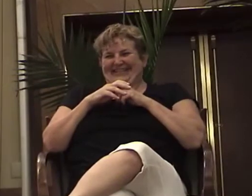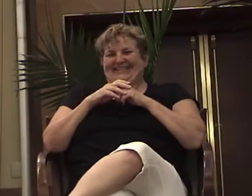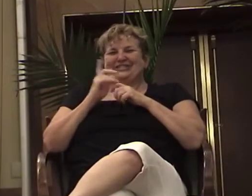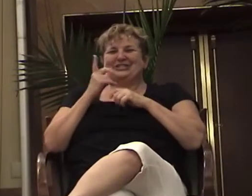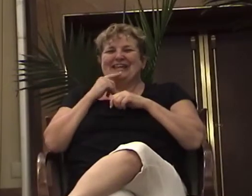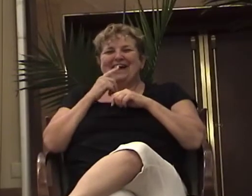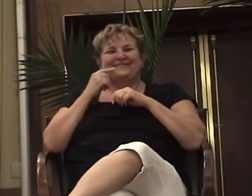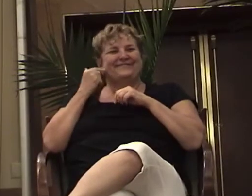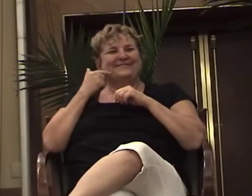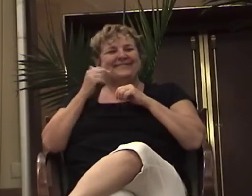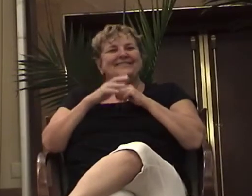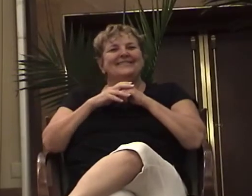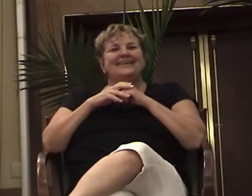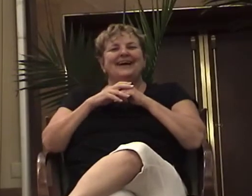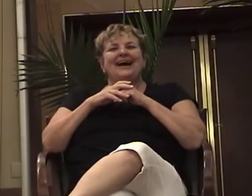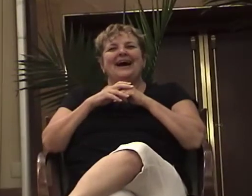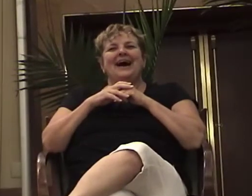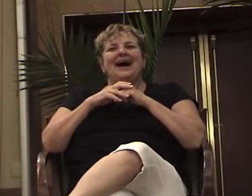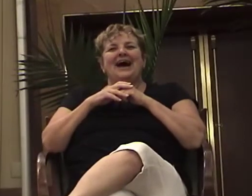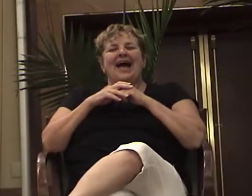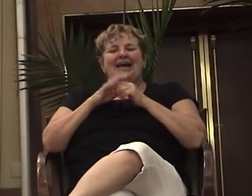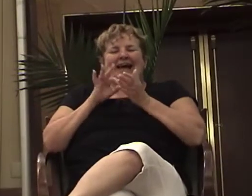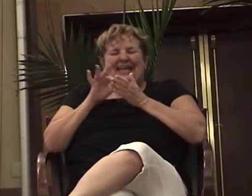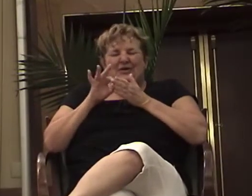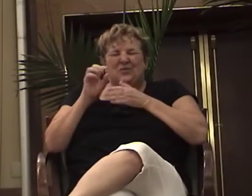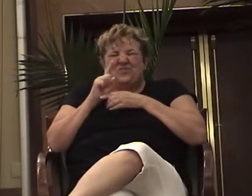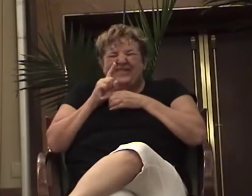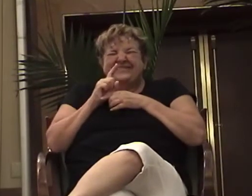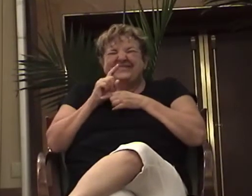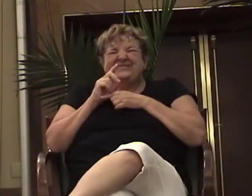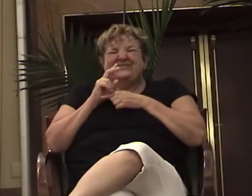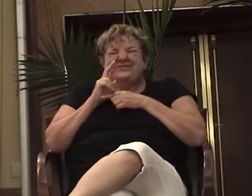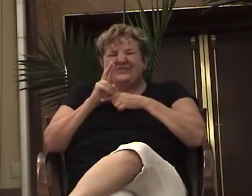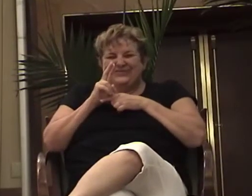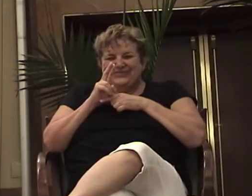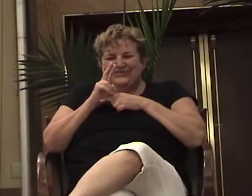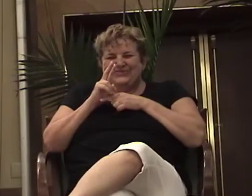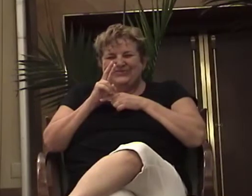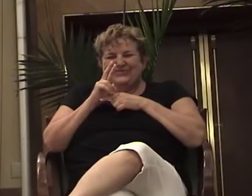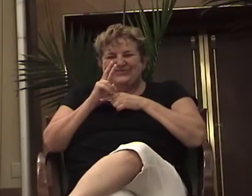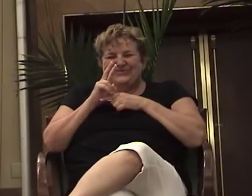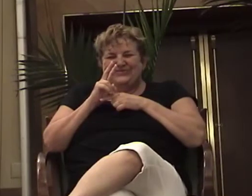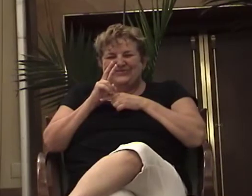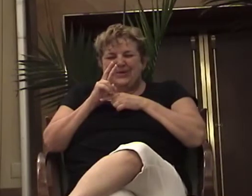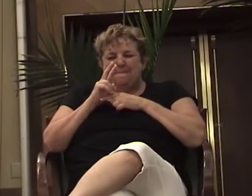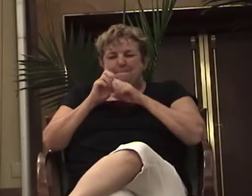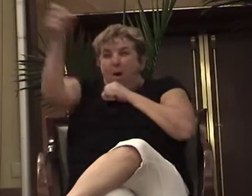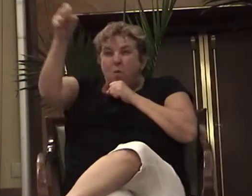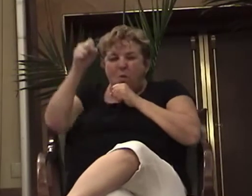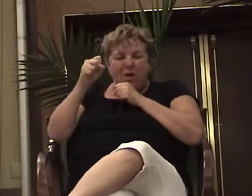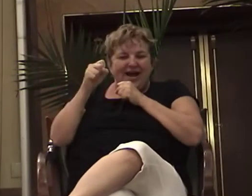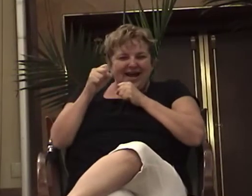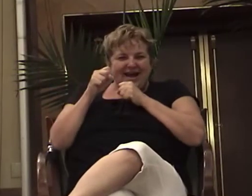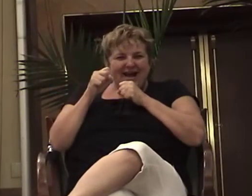So I counted to 3. I said 1, 2. I couldn't believe